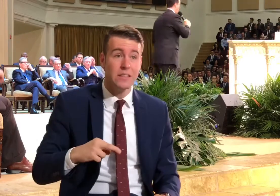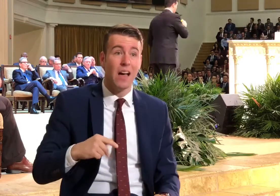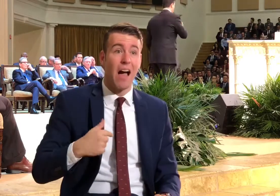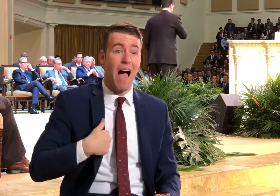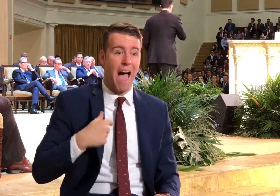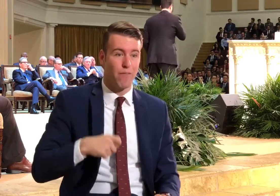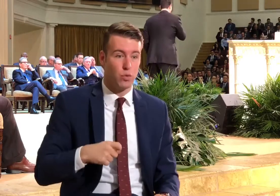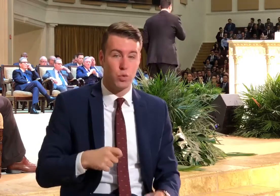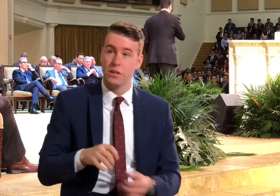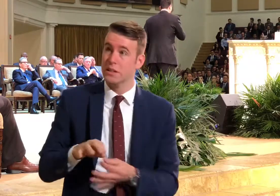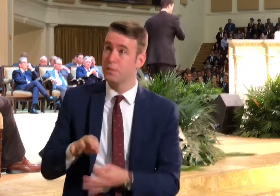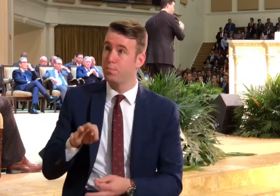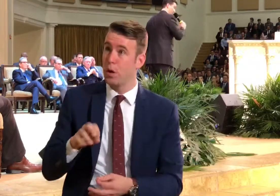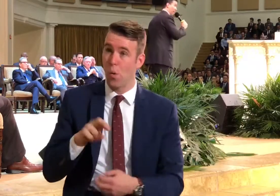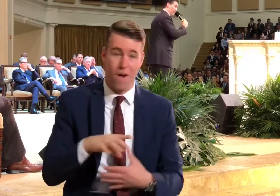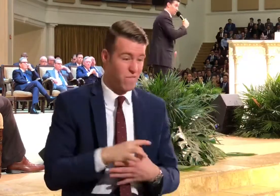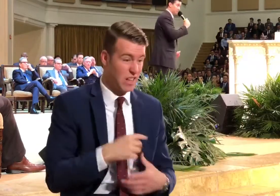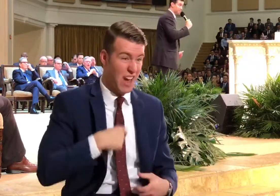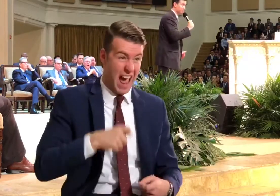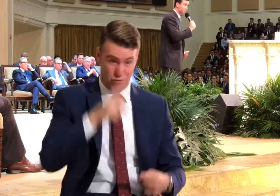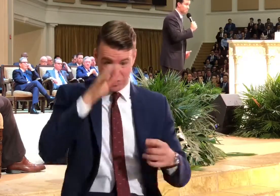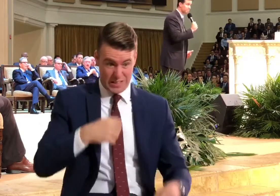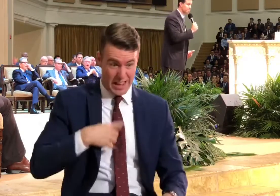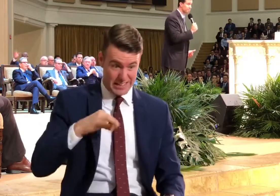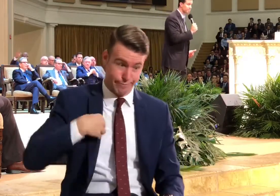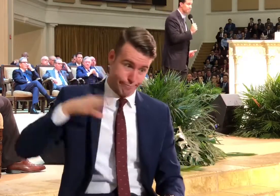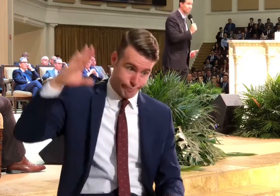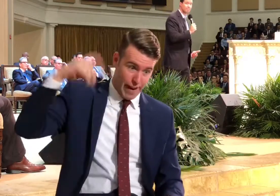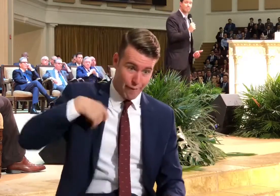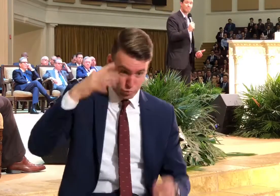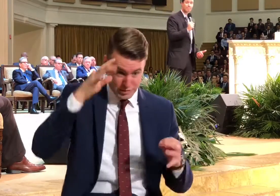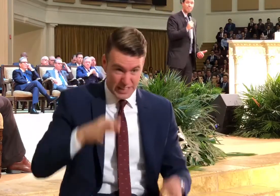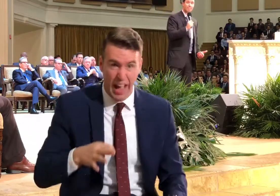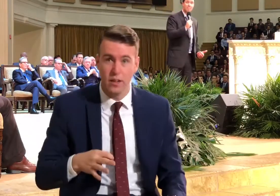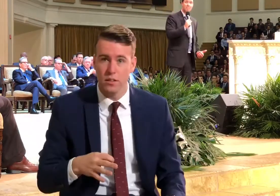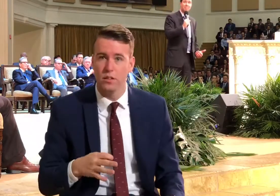either walk in the spirit or walk in the flesh?